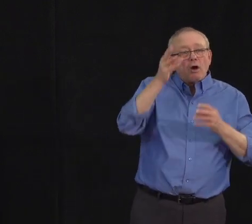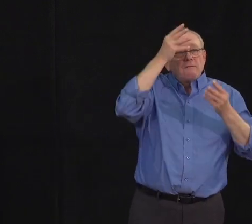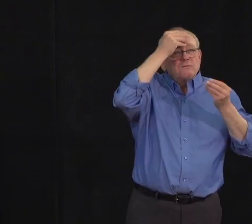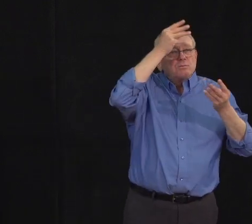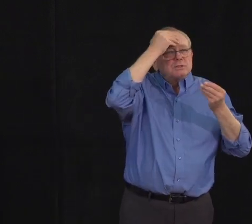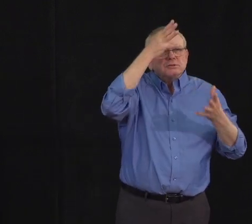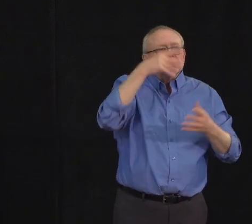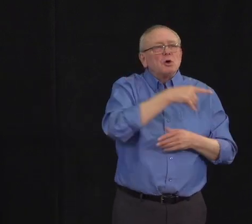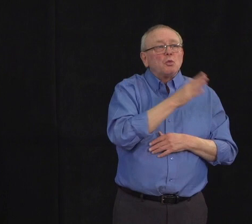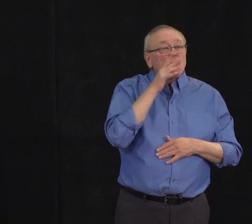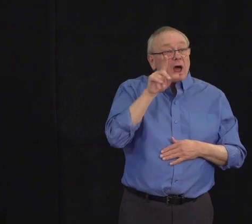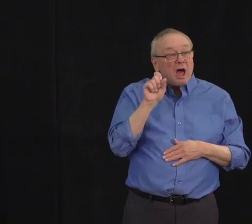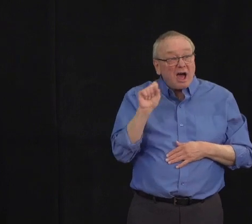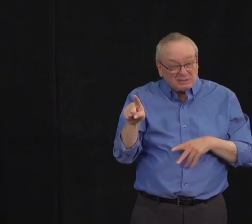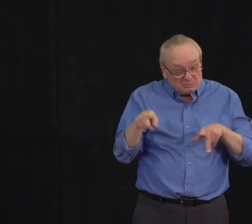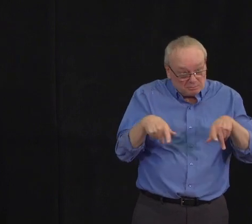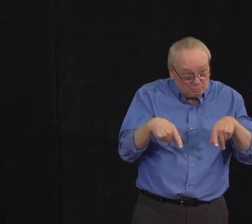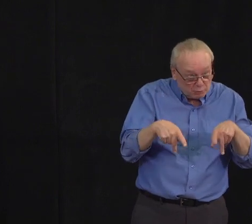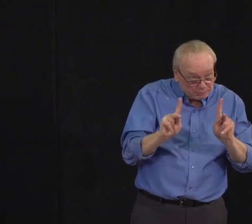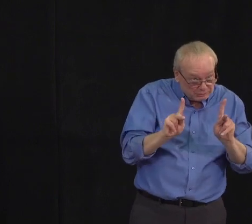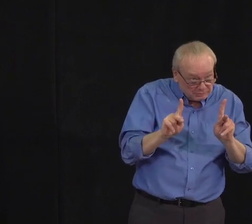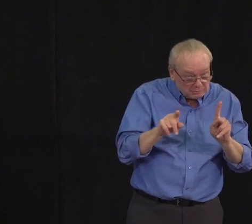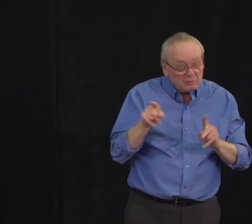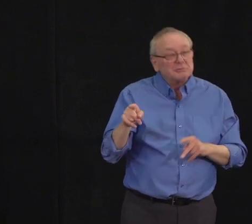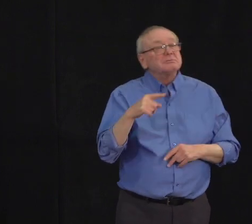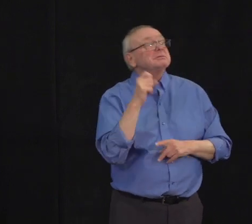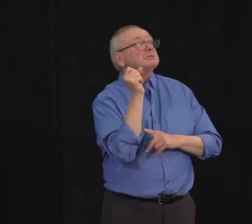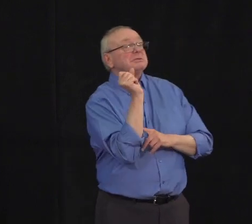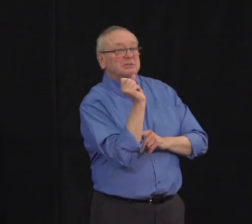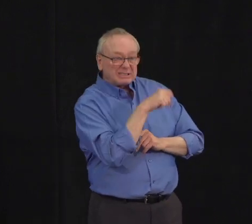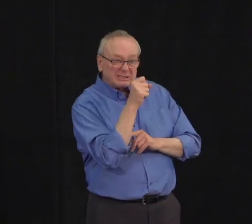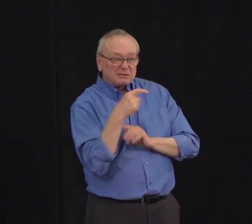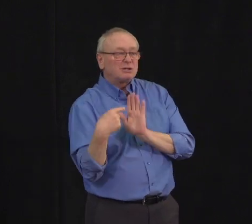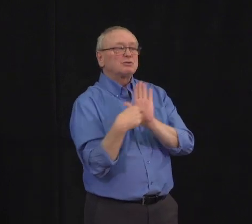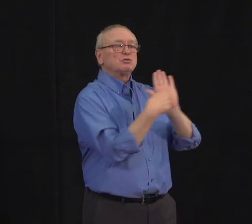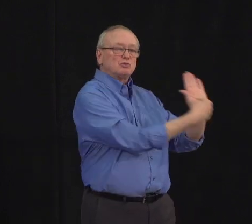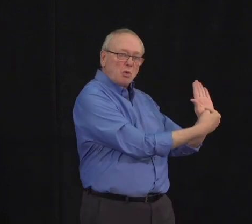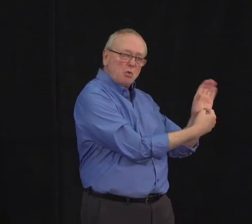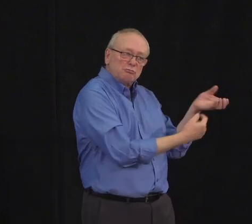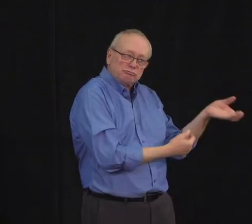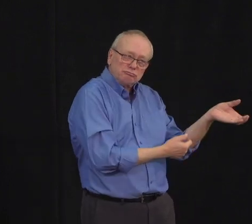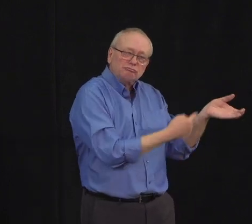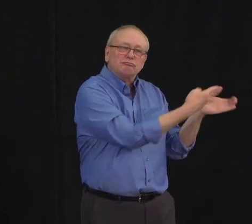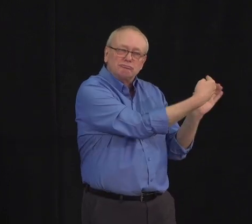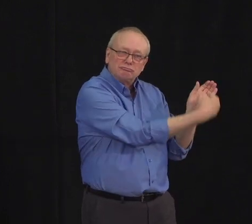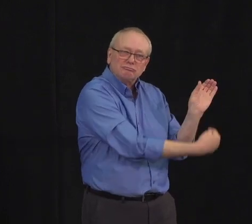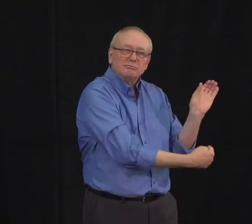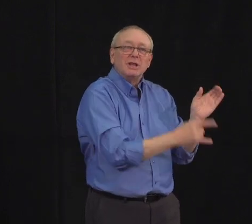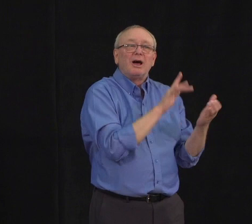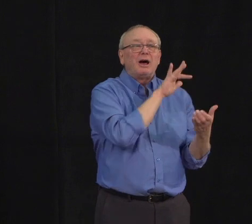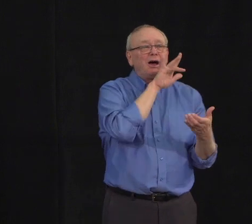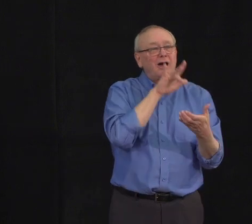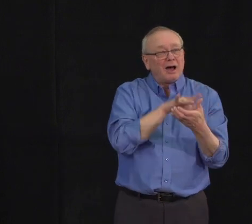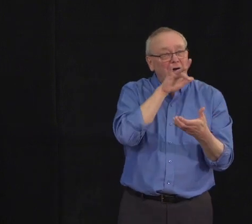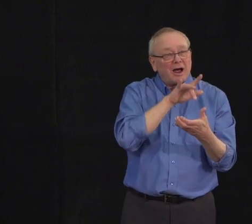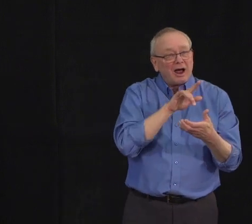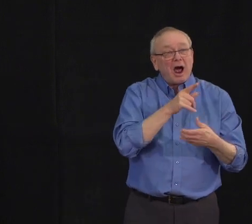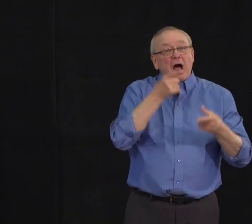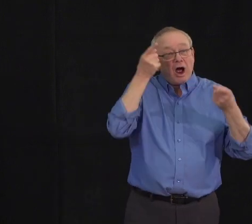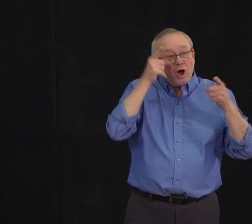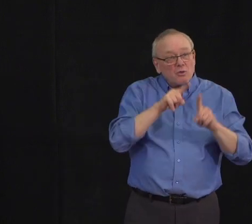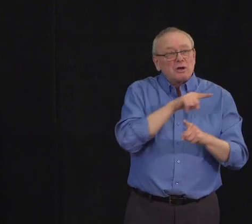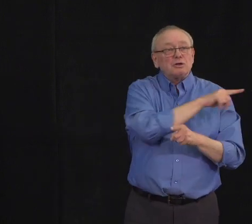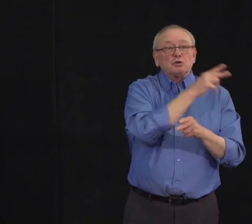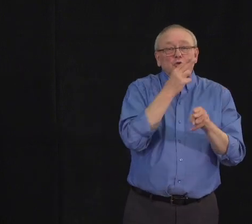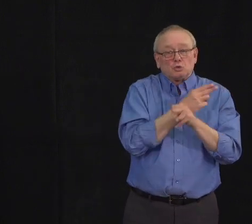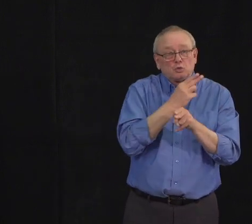days. If you were diagnosed with COVID and you consent to the information on your phone being used, the contact tracer will be